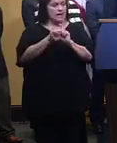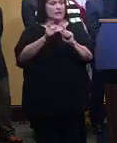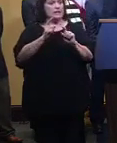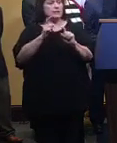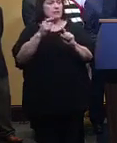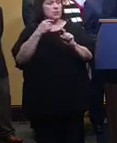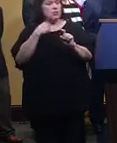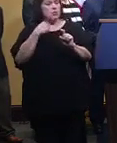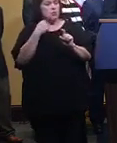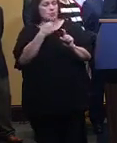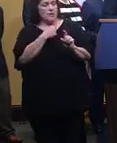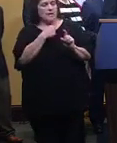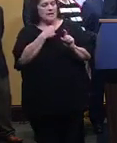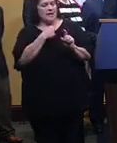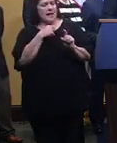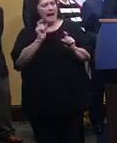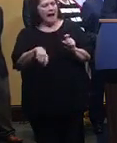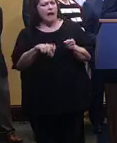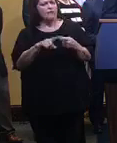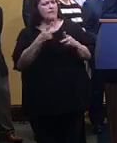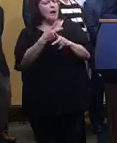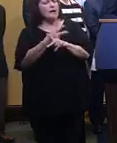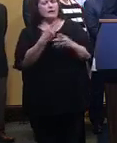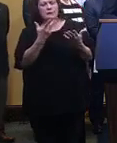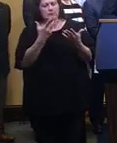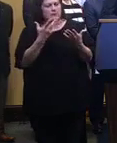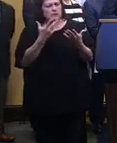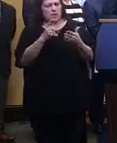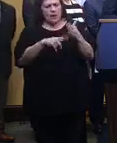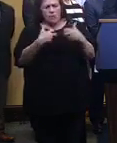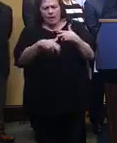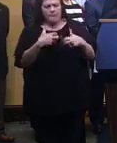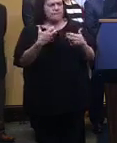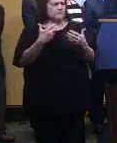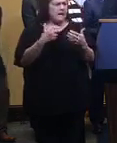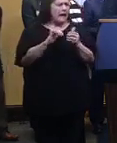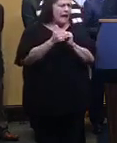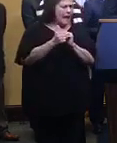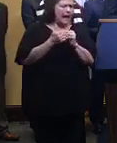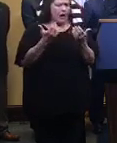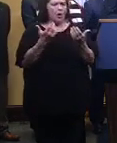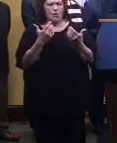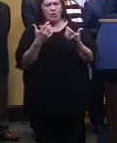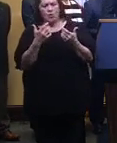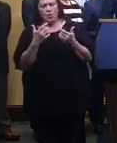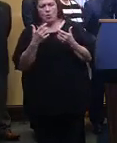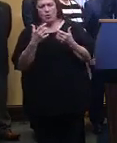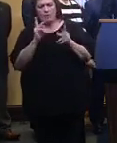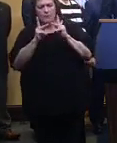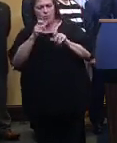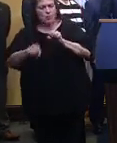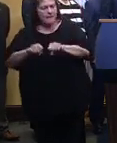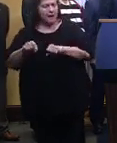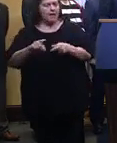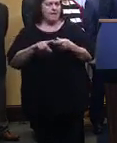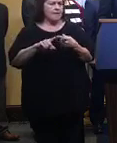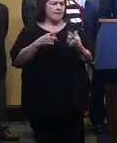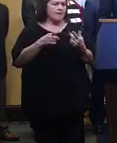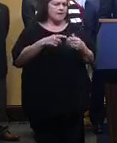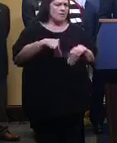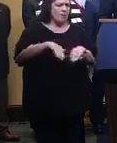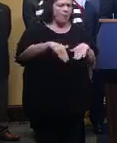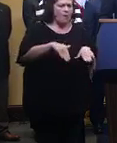city government was how do we do this more effectively? What are the challenges we're facing? Everything from cycling, complete streets,